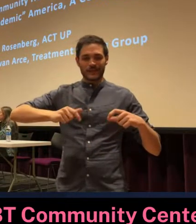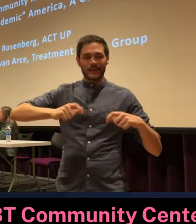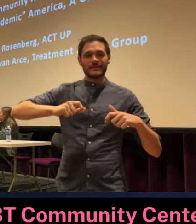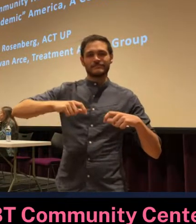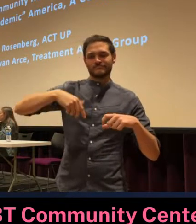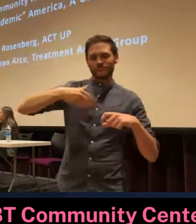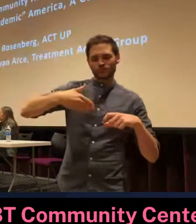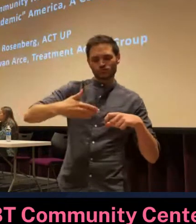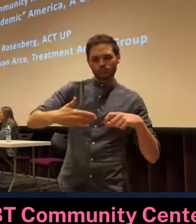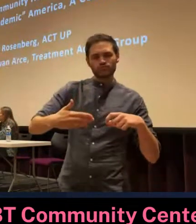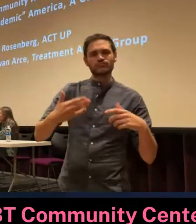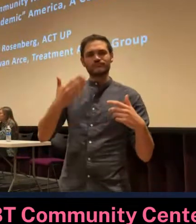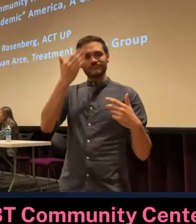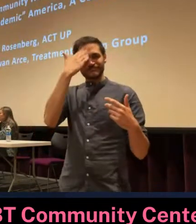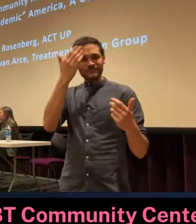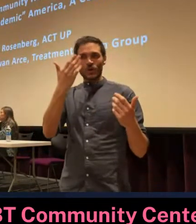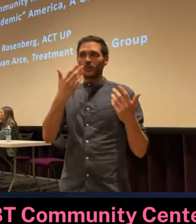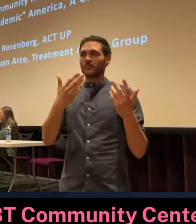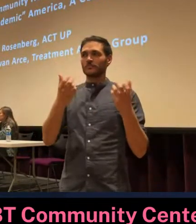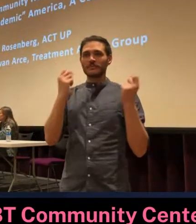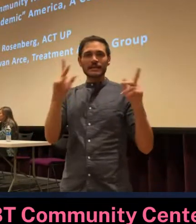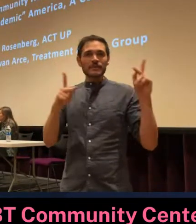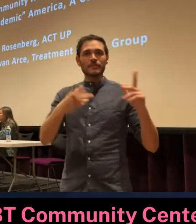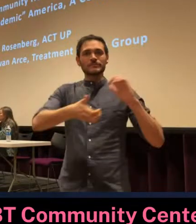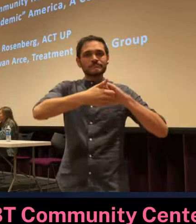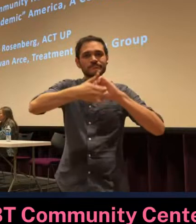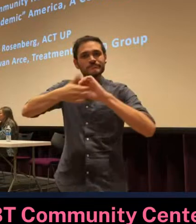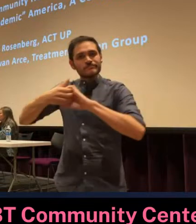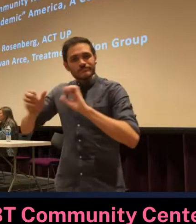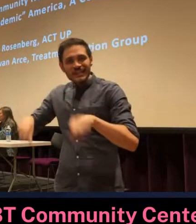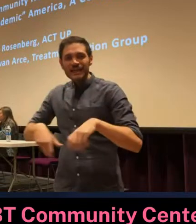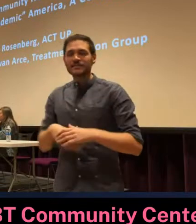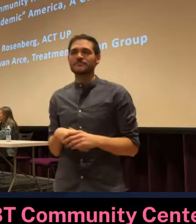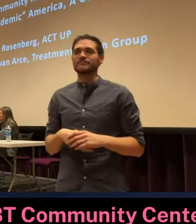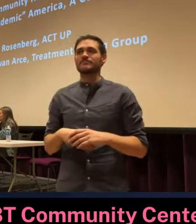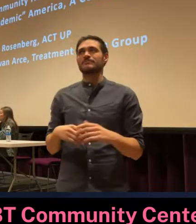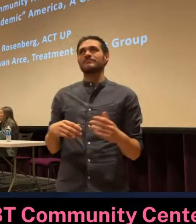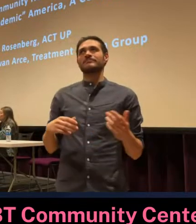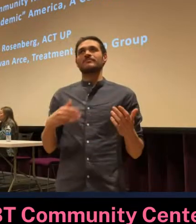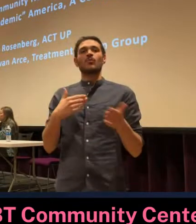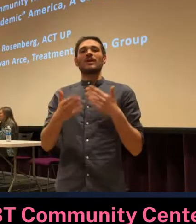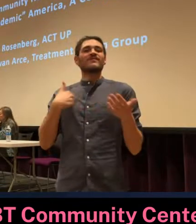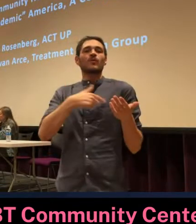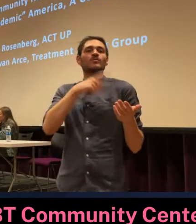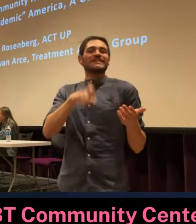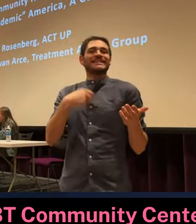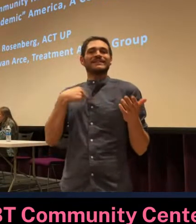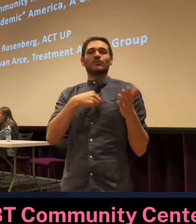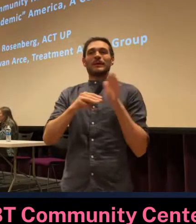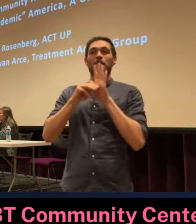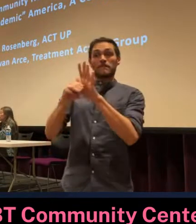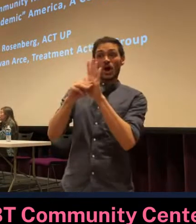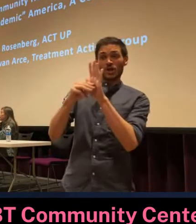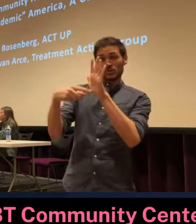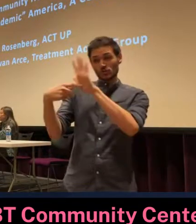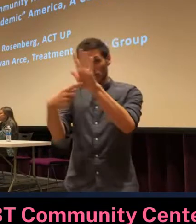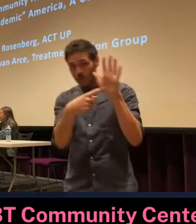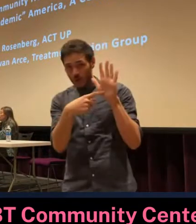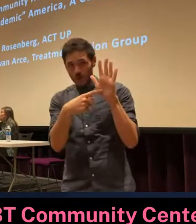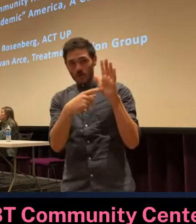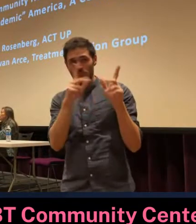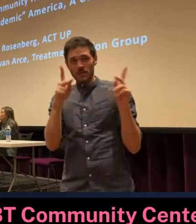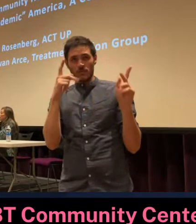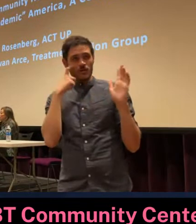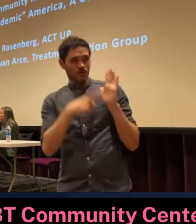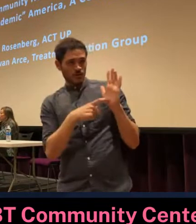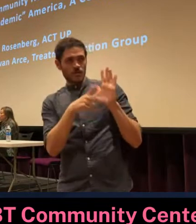make things happen. So we're not in conversation, we just basically model our needs, and that 30, 40 years